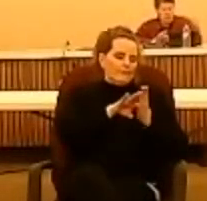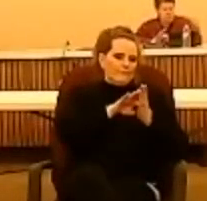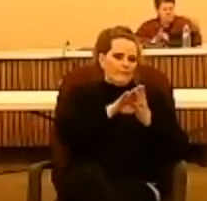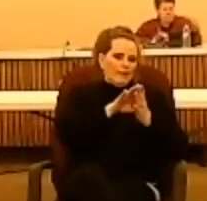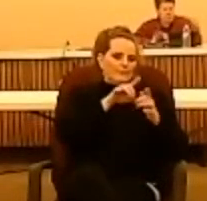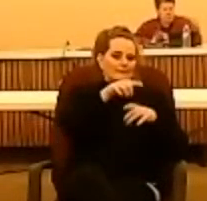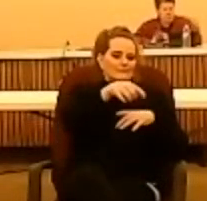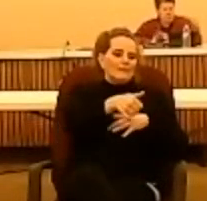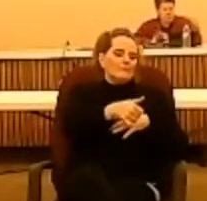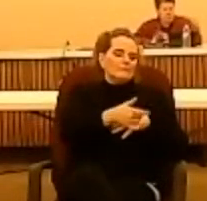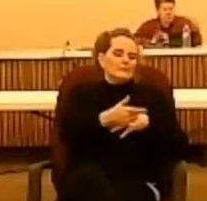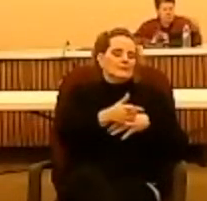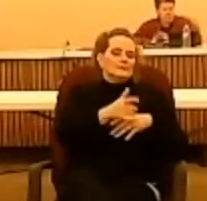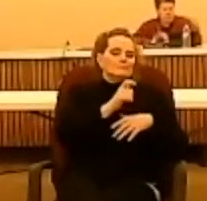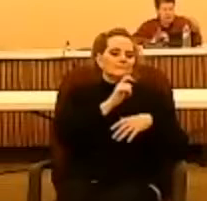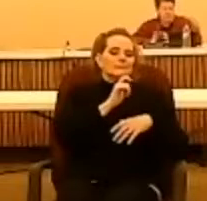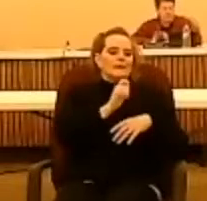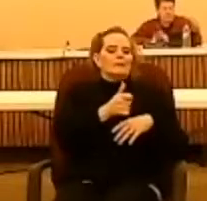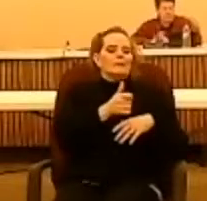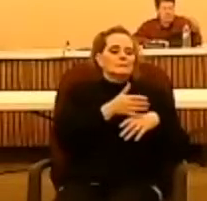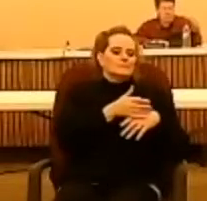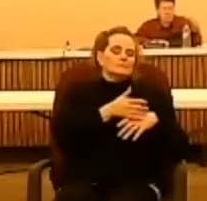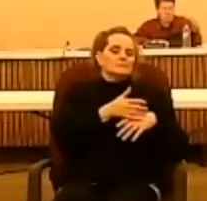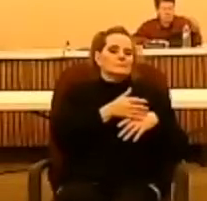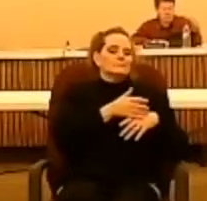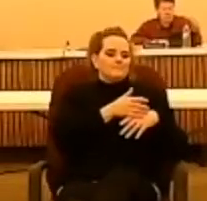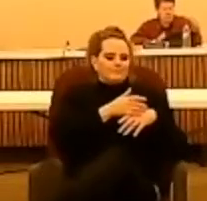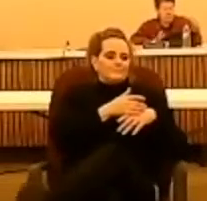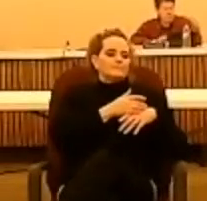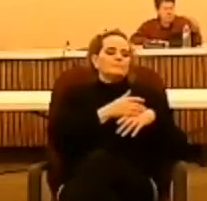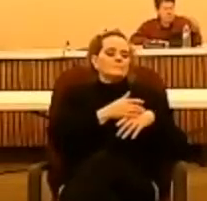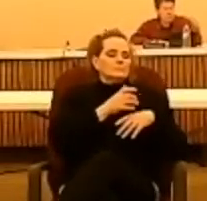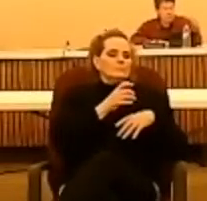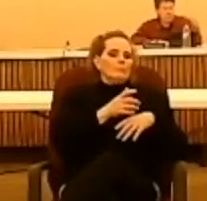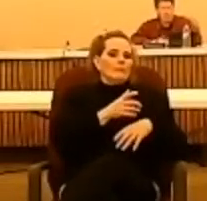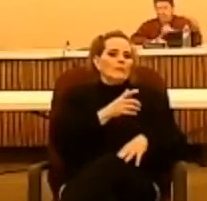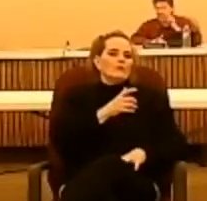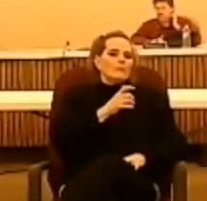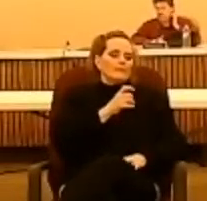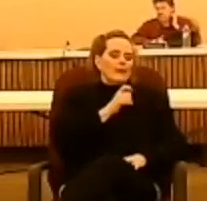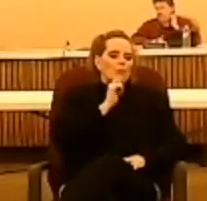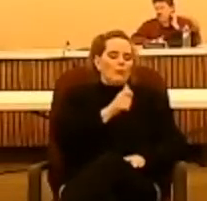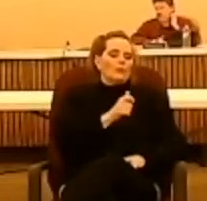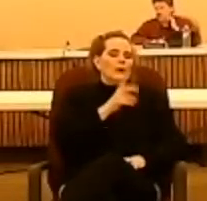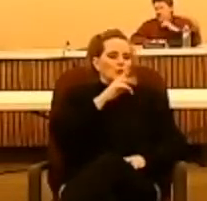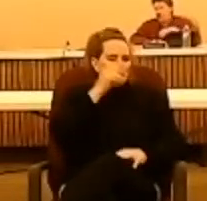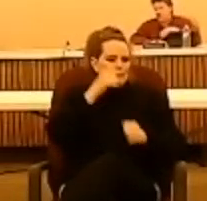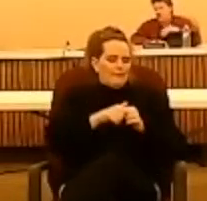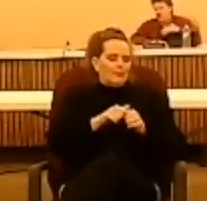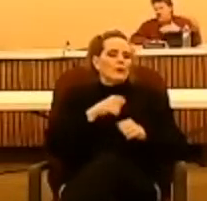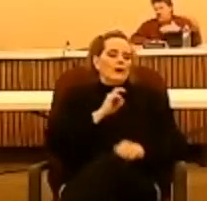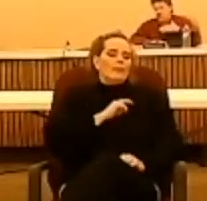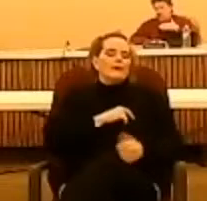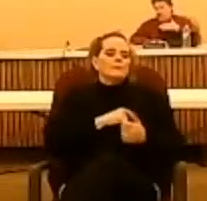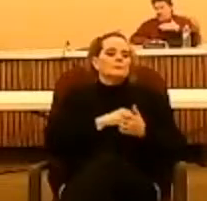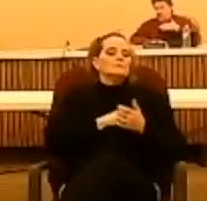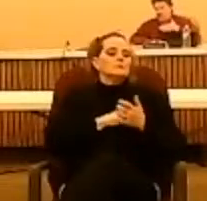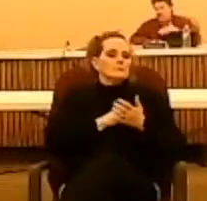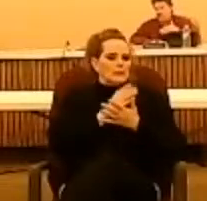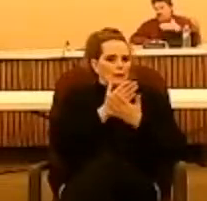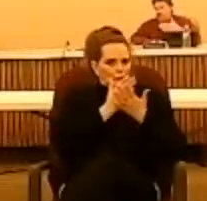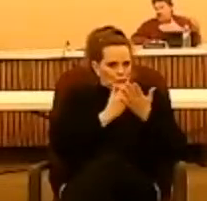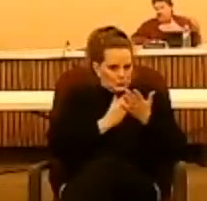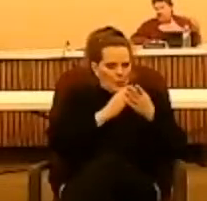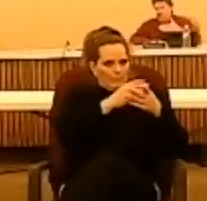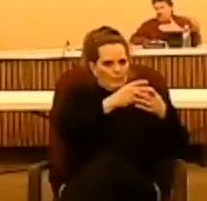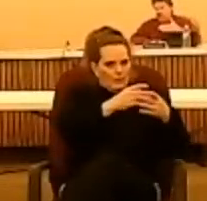That basically prohibits development except in conjunction with the building of an elementary school. So as you remember, there's a parcel just